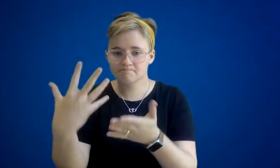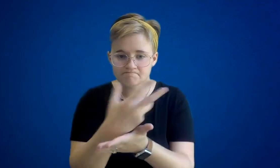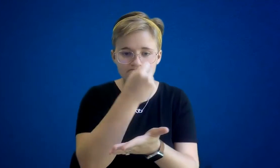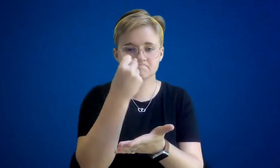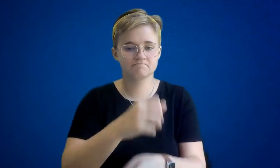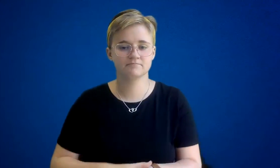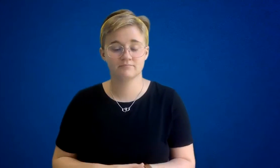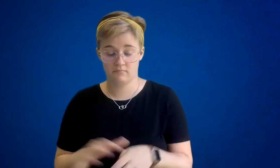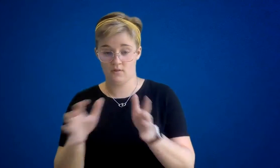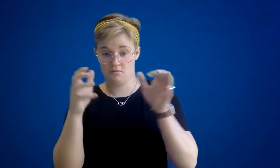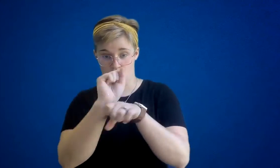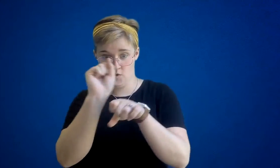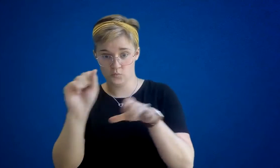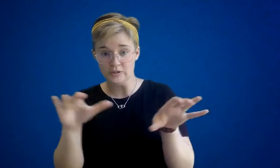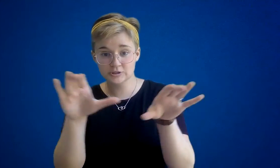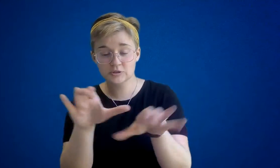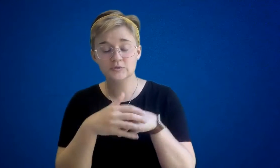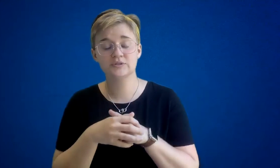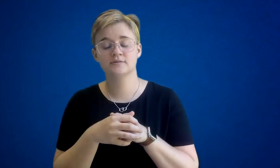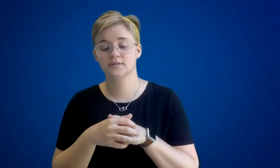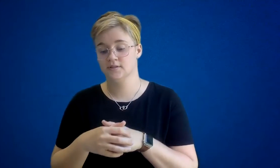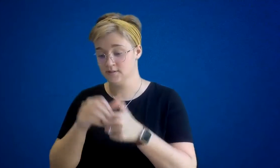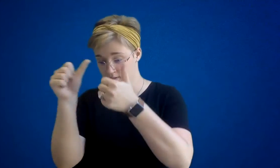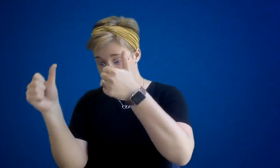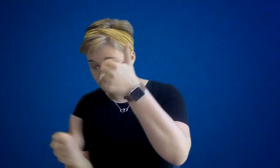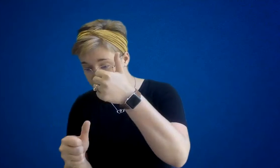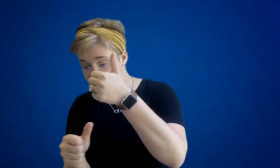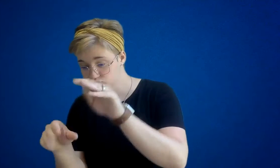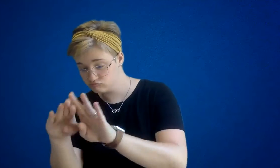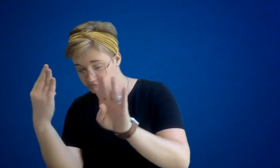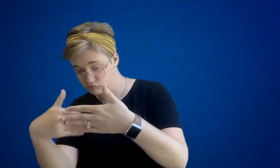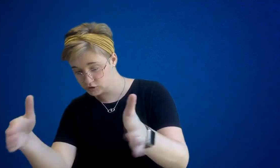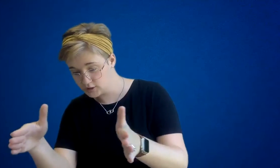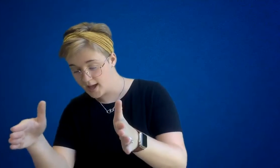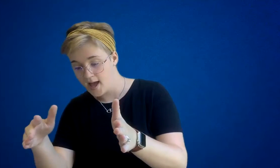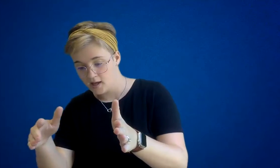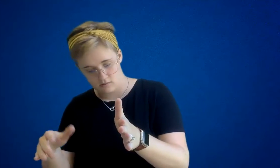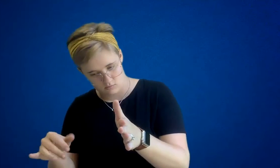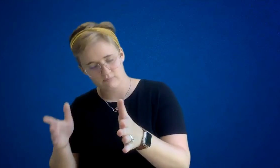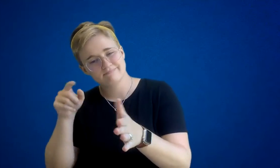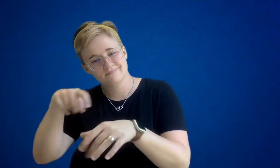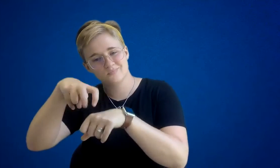done. The underground shed, where the potatoes would be stored until they could be sold, had to be cleaned.